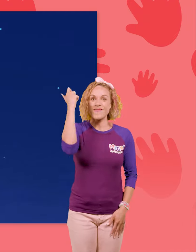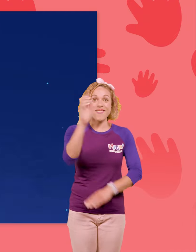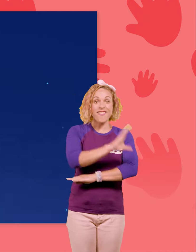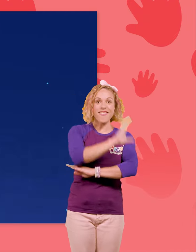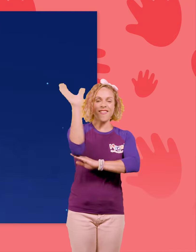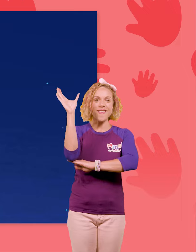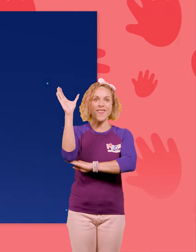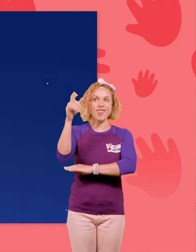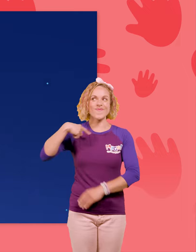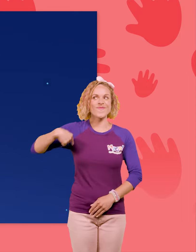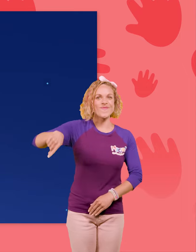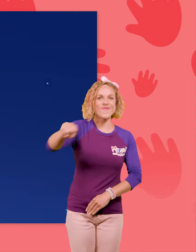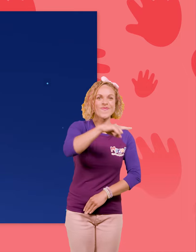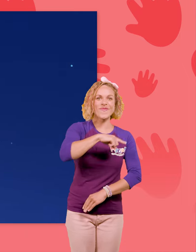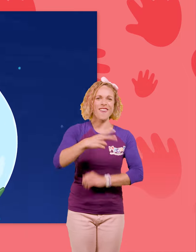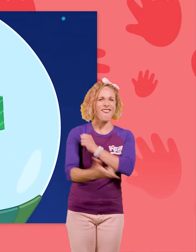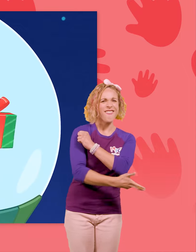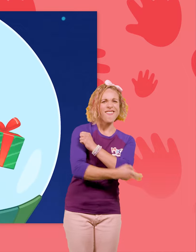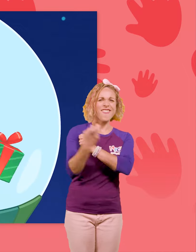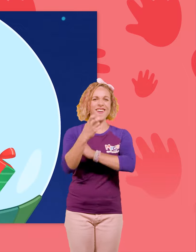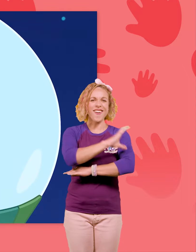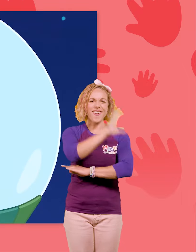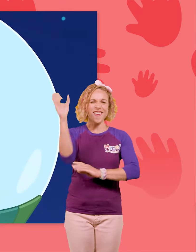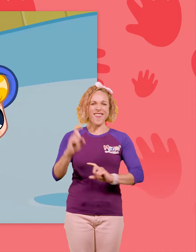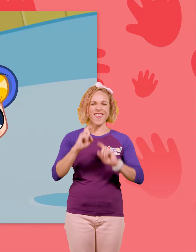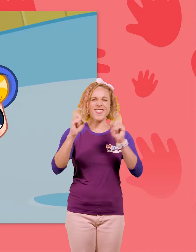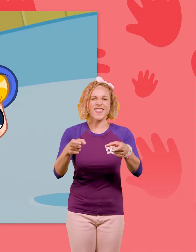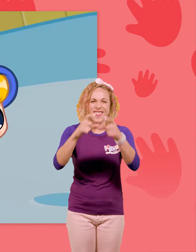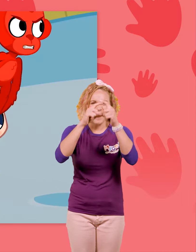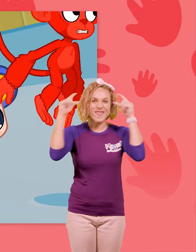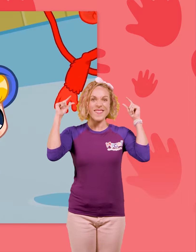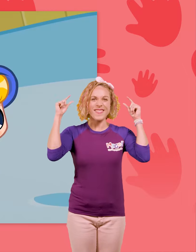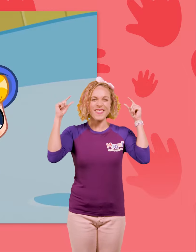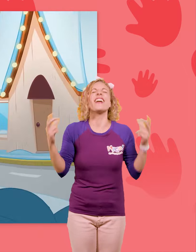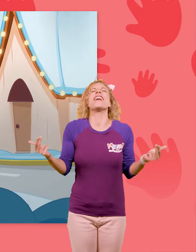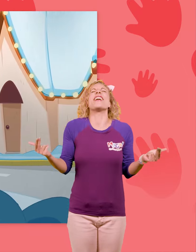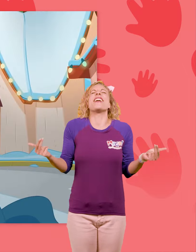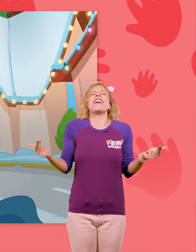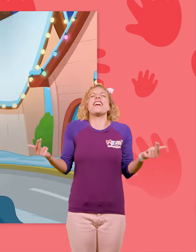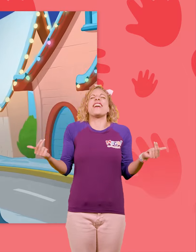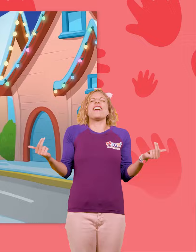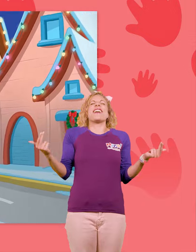Christmas, we are the Christmas Present Bandits!